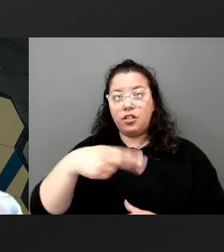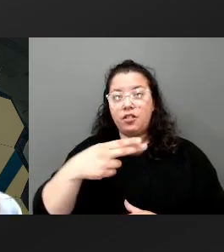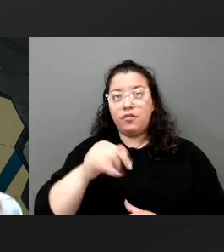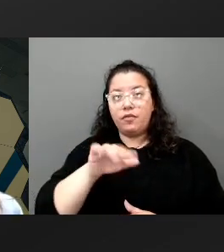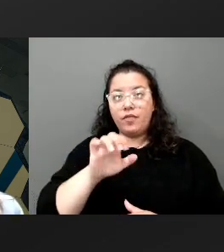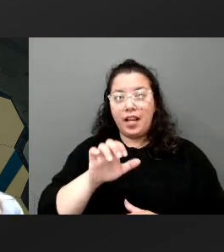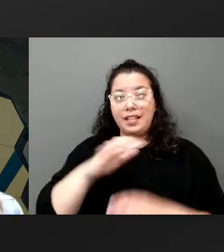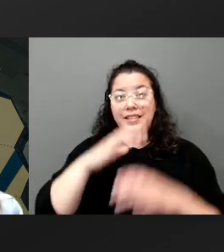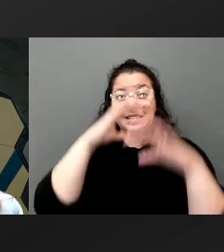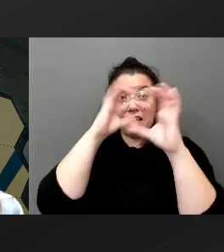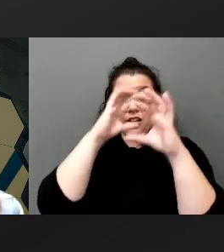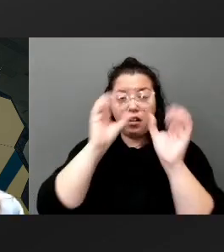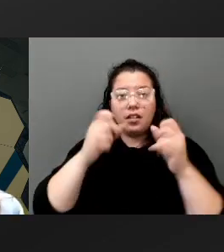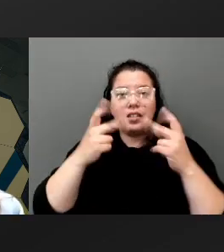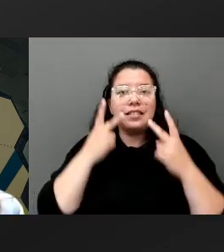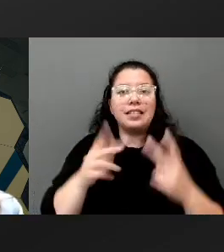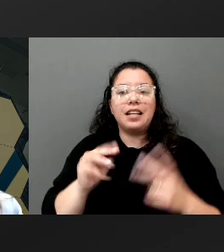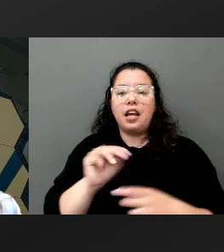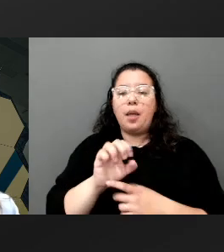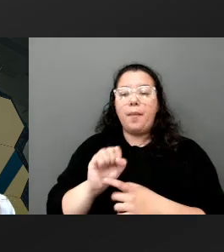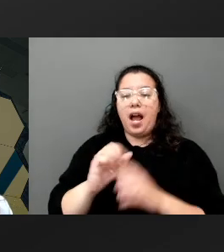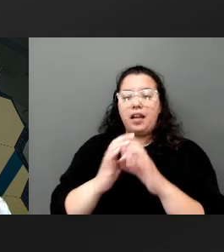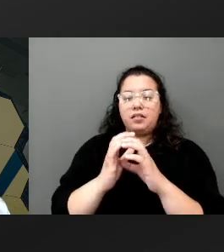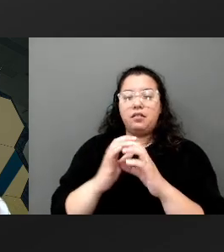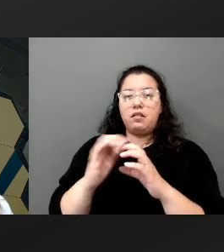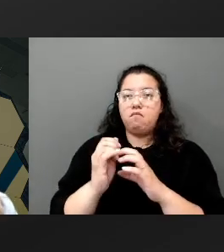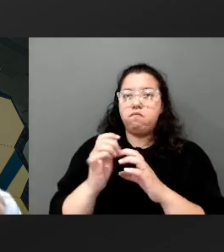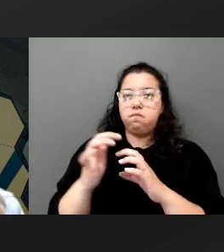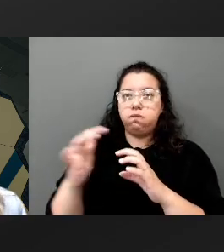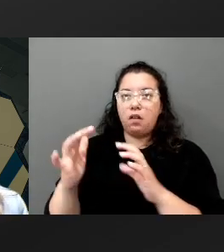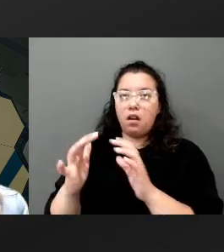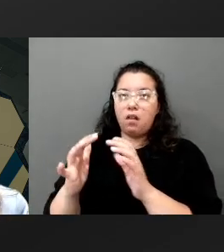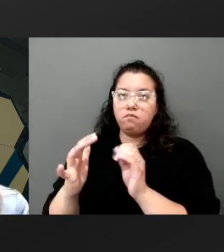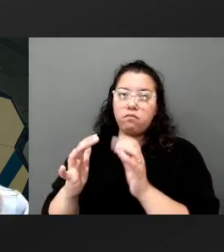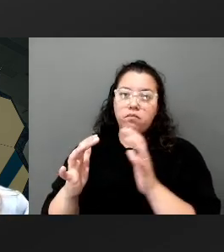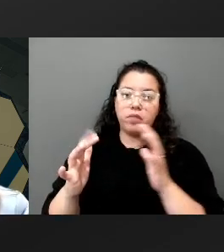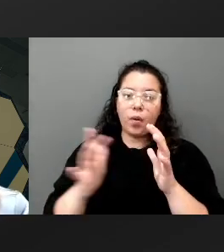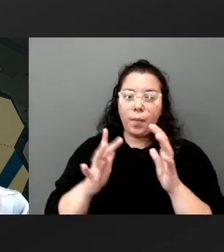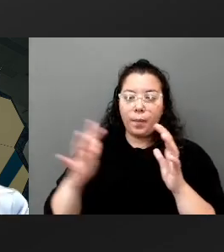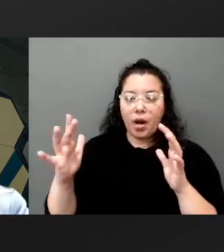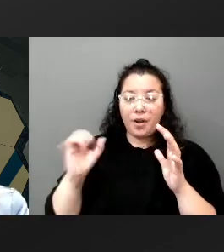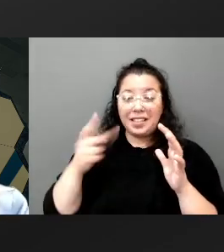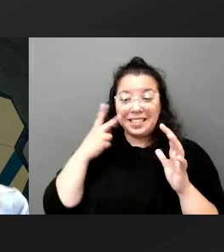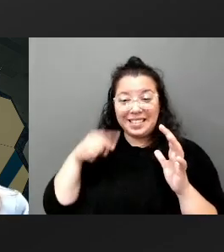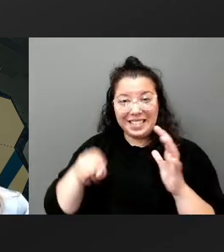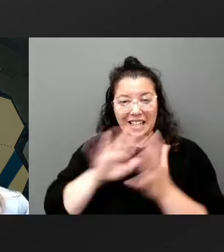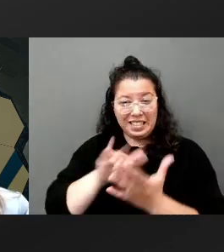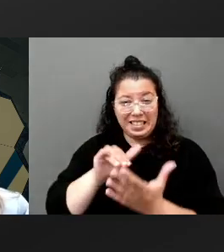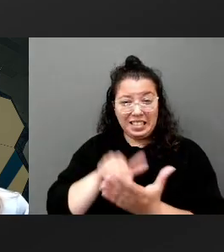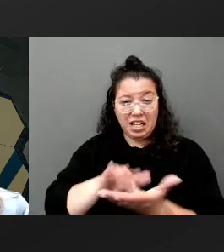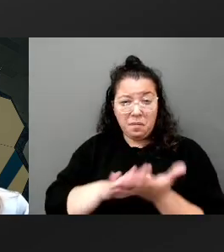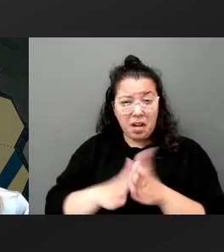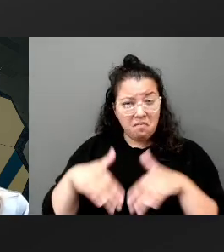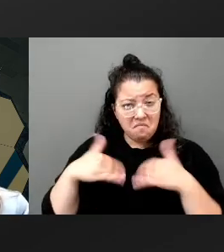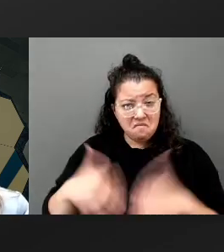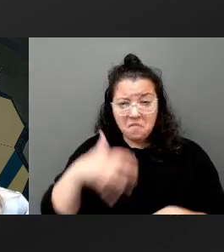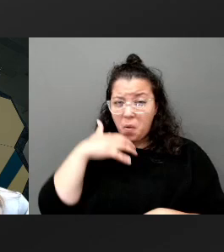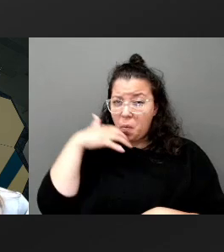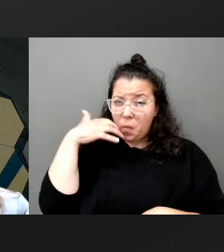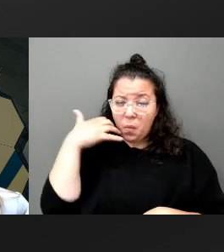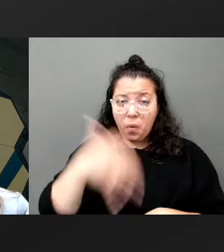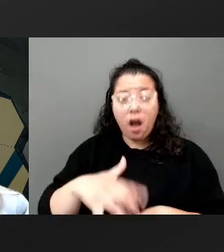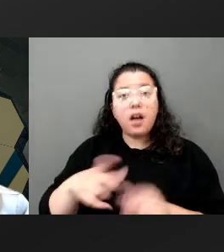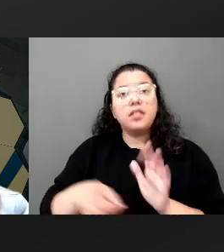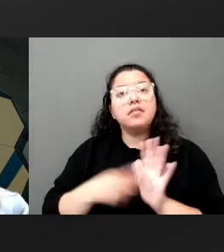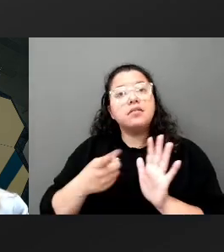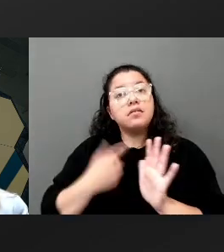and that center star becomes exposed and it's extremely hot, as Klaus was saying, sometimes we see what we